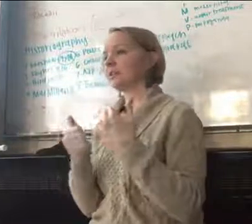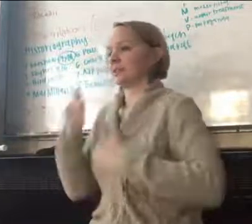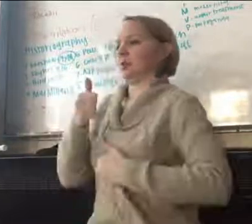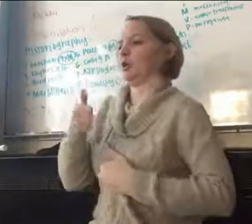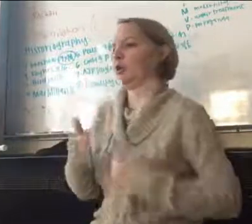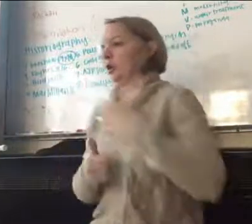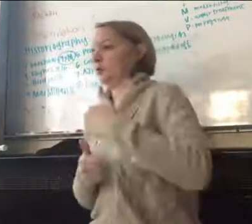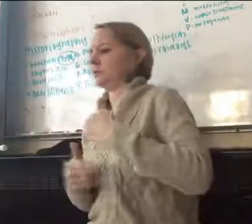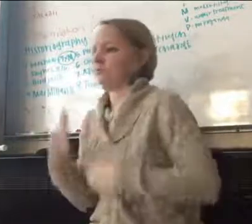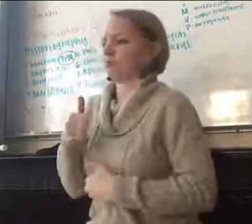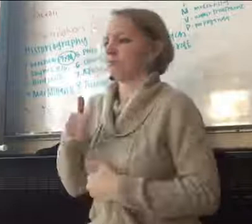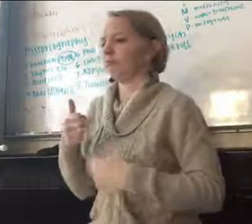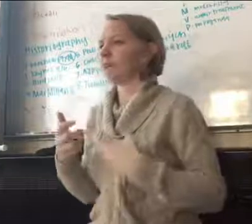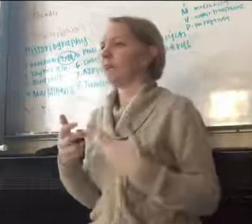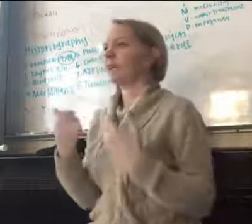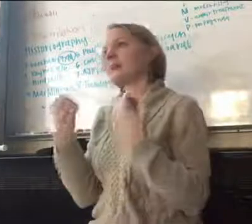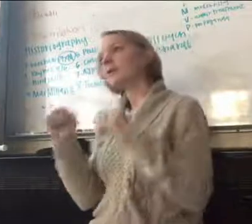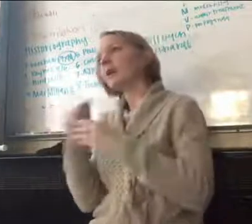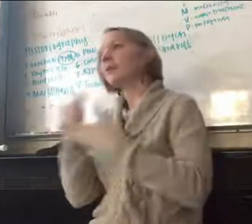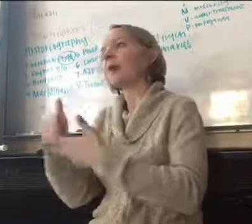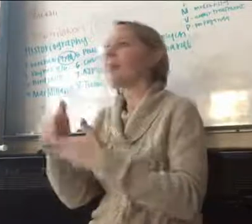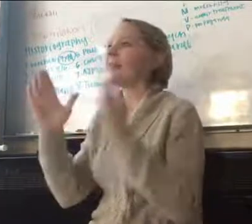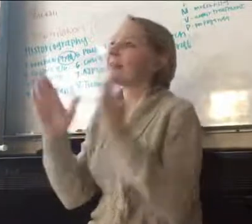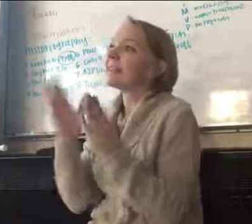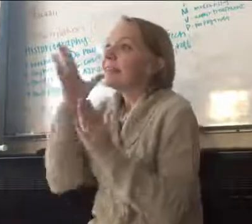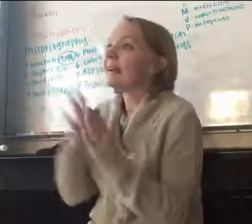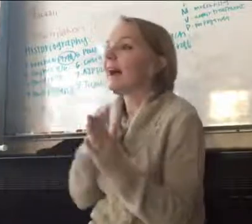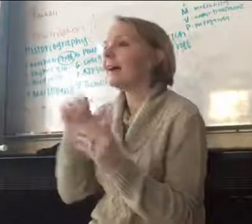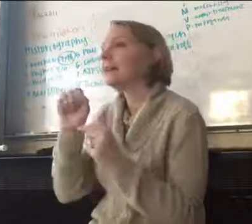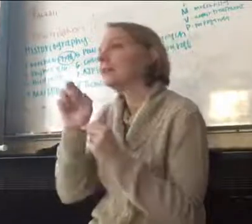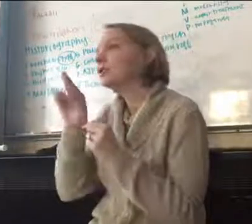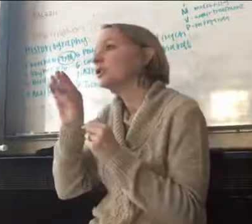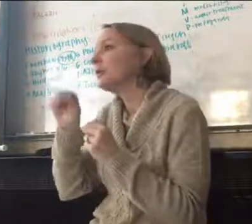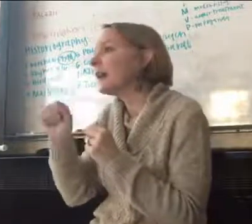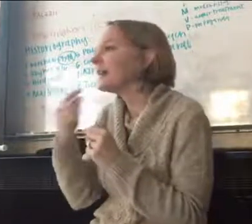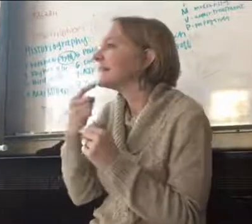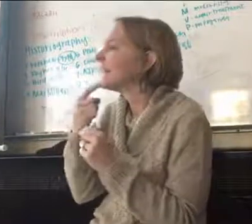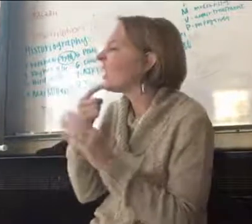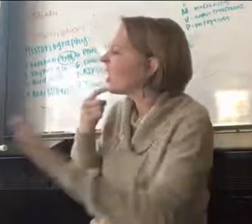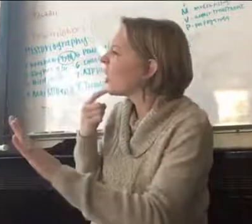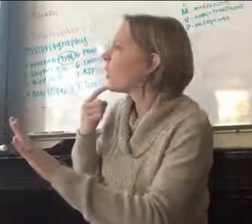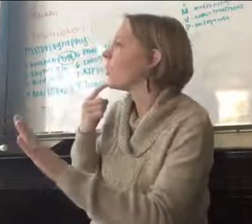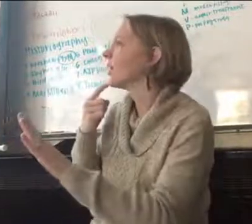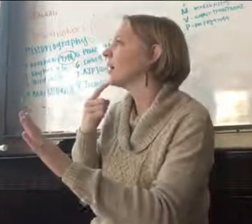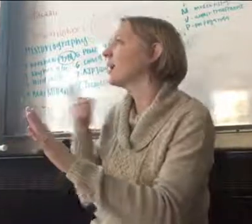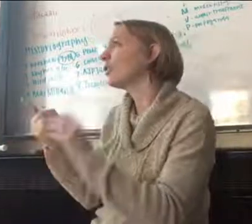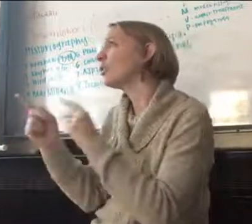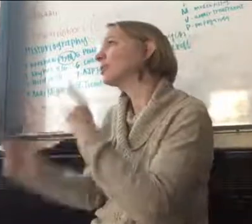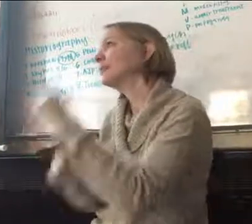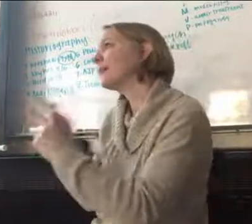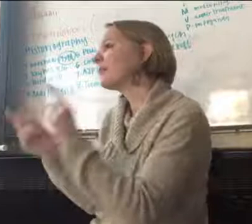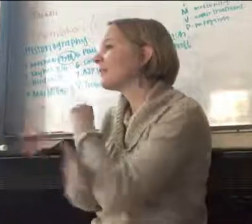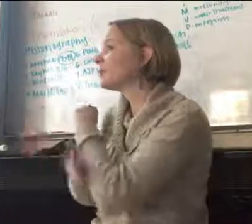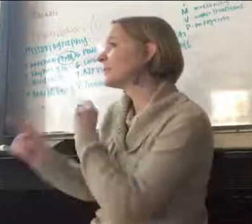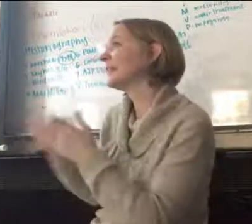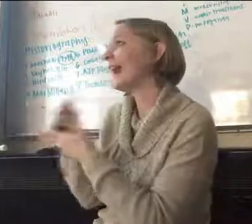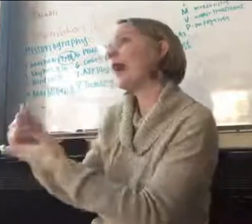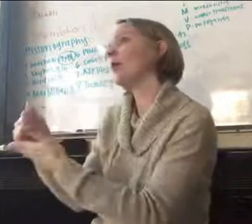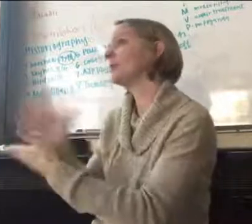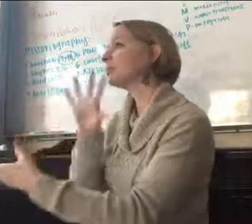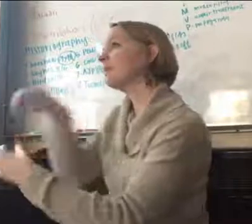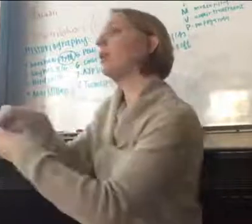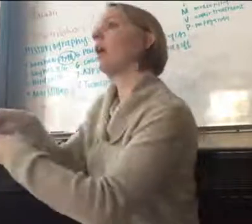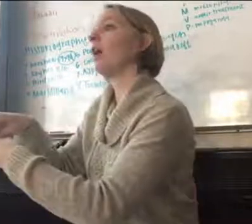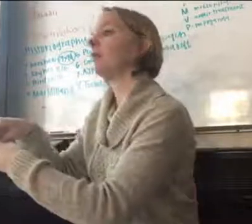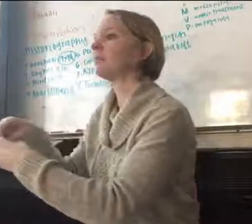another. It's trying to help out the little guy of Serbia, saying, well, Serbia, Bosnia, countries like that need help to get out